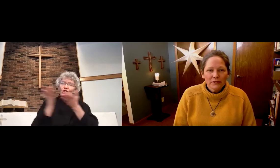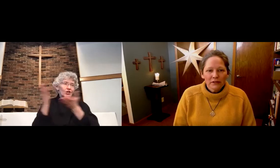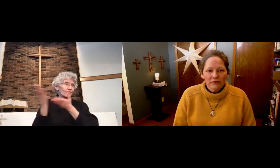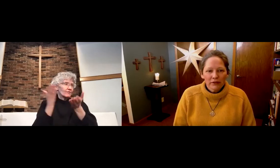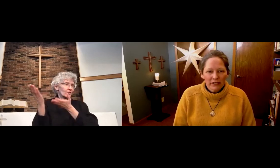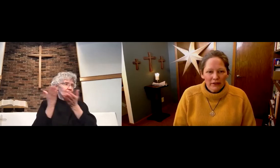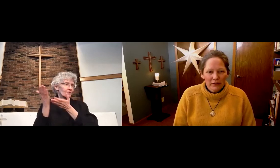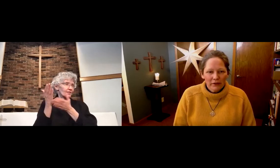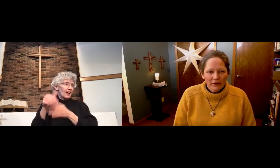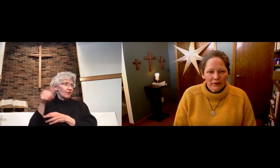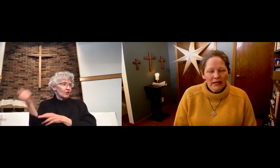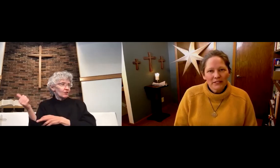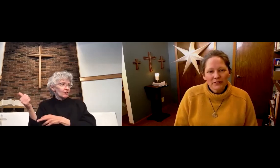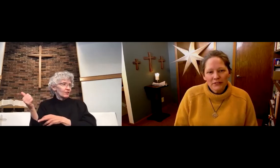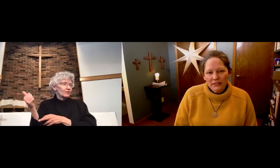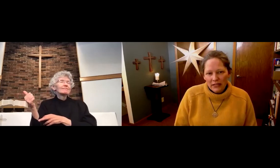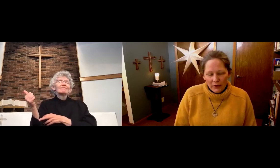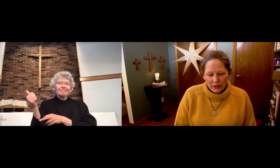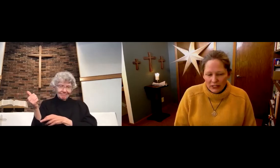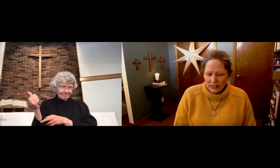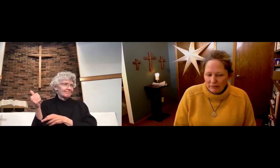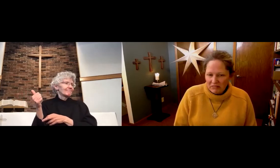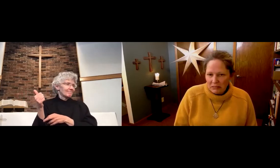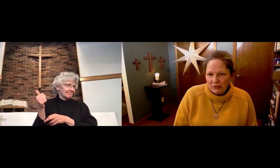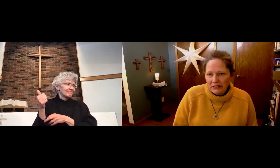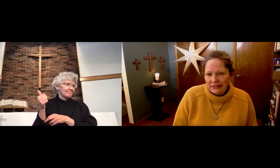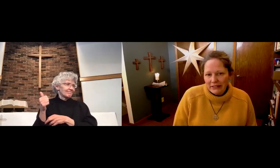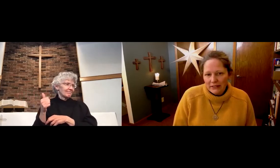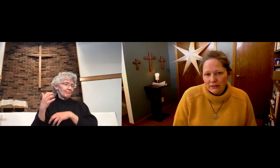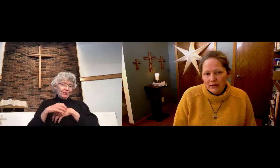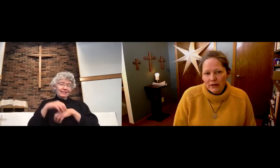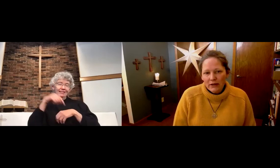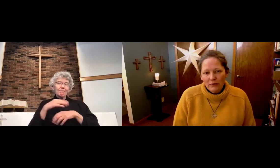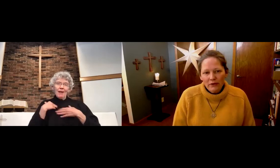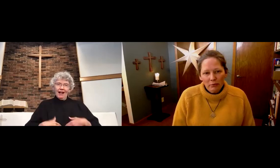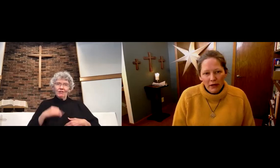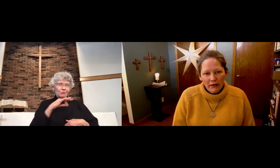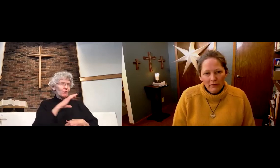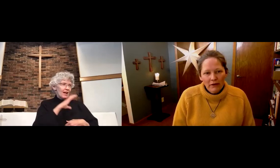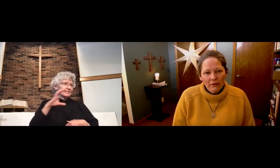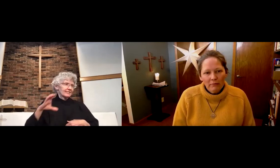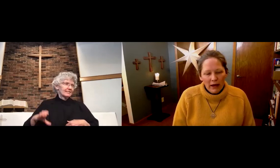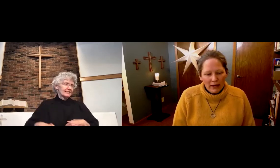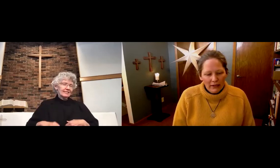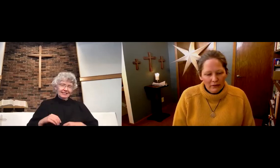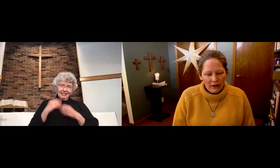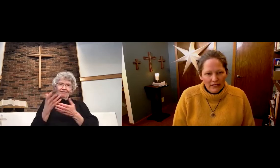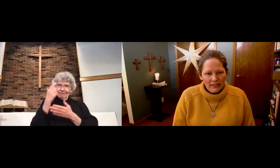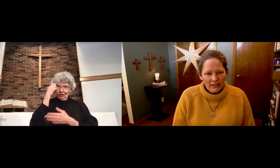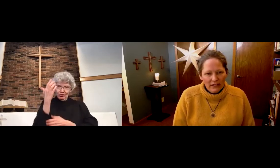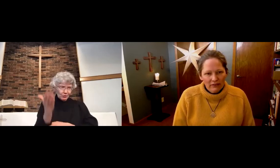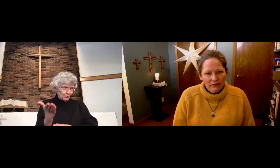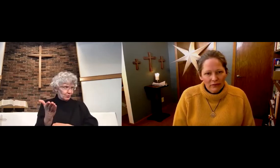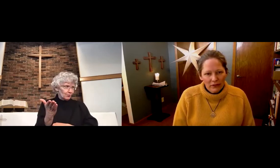When you serve one another, we ask you to use language similar to this, with the bread, body of